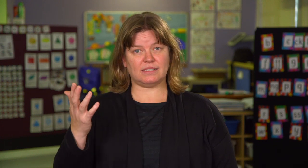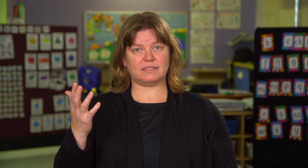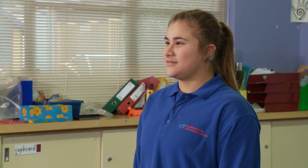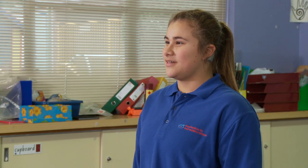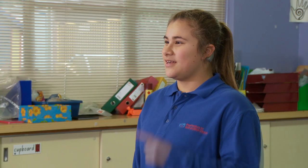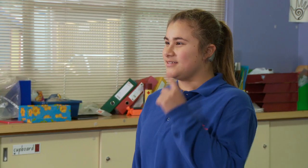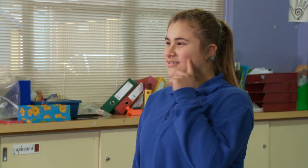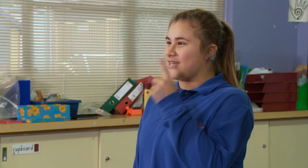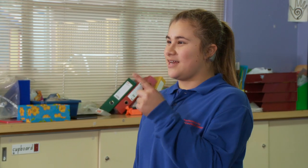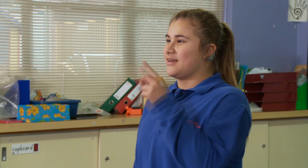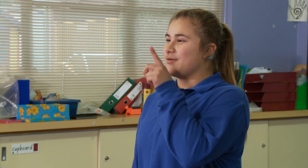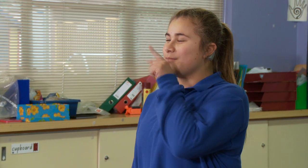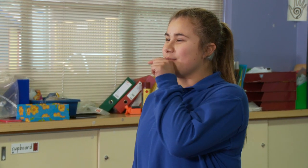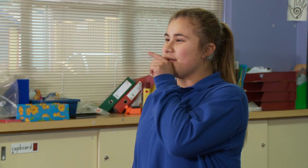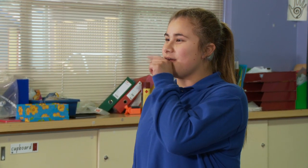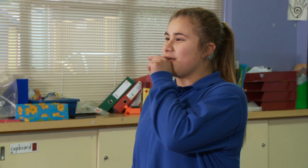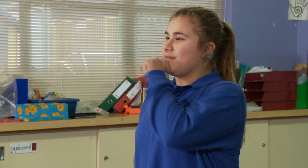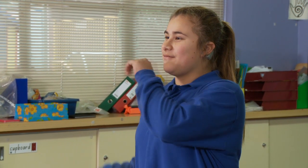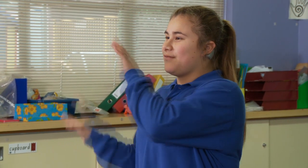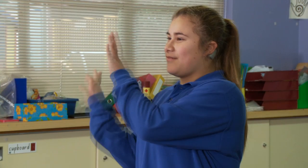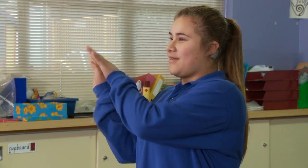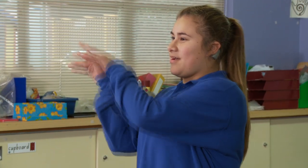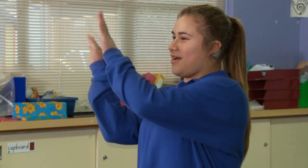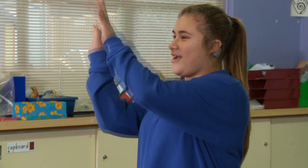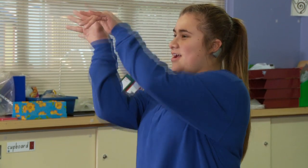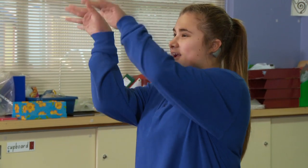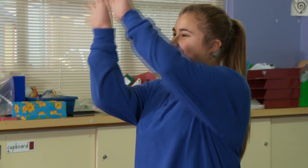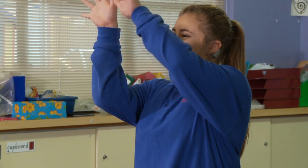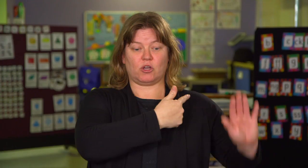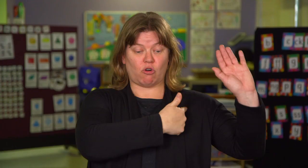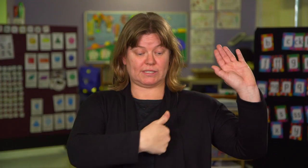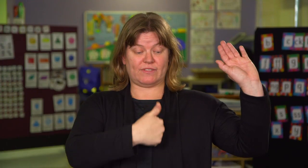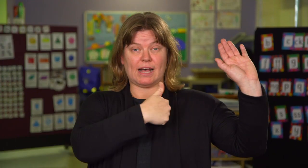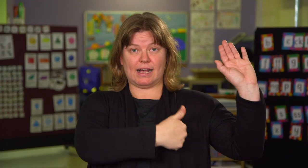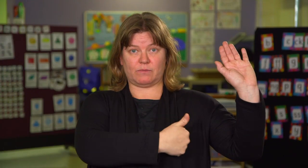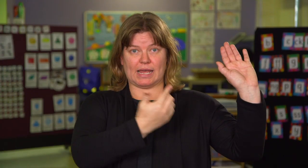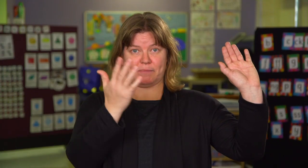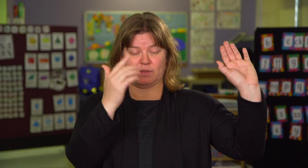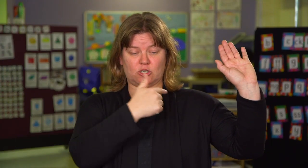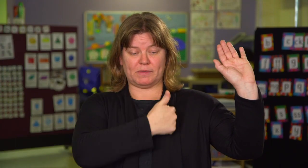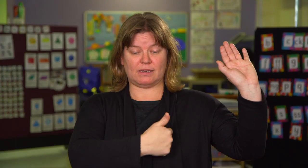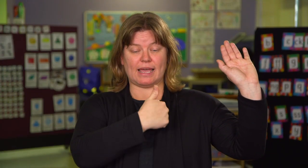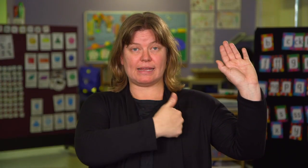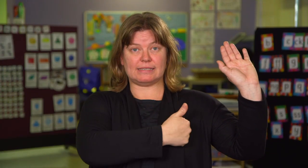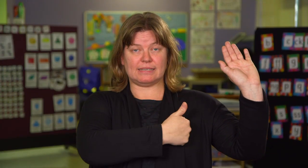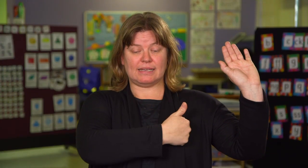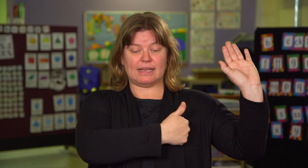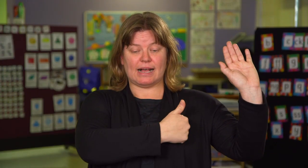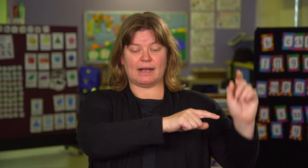signs. So they will sign C, birds. The cross of the heart will happen with the dominant hand,